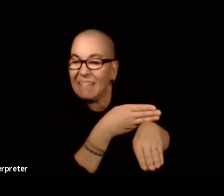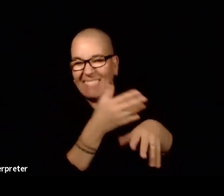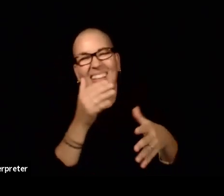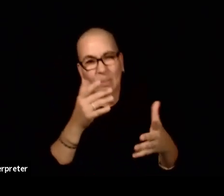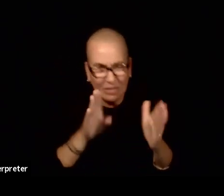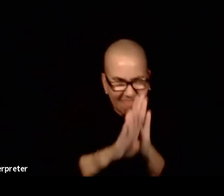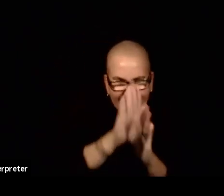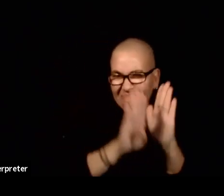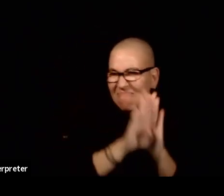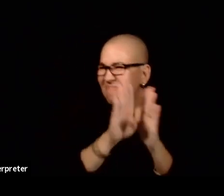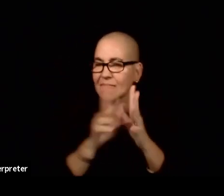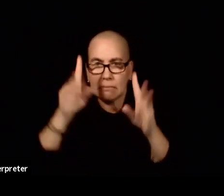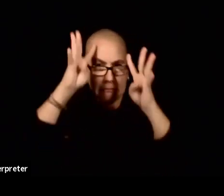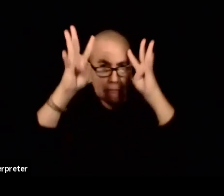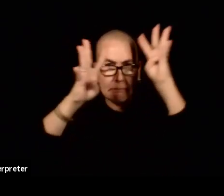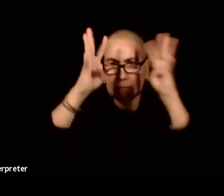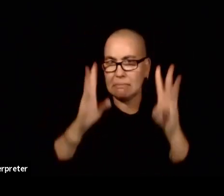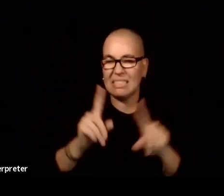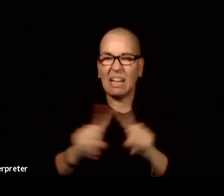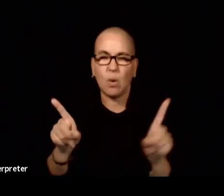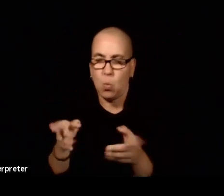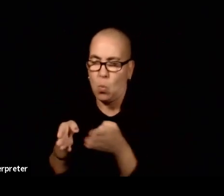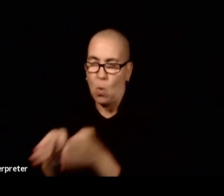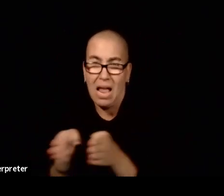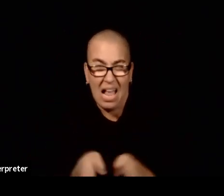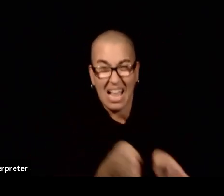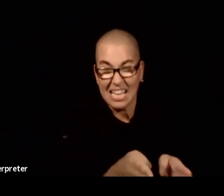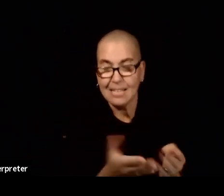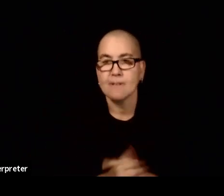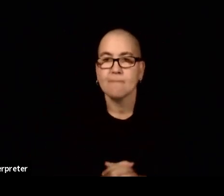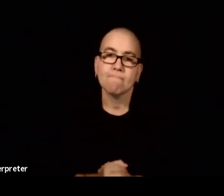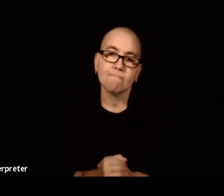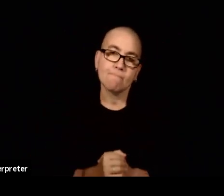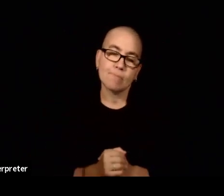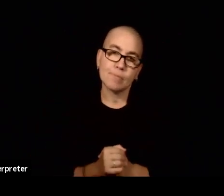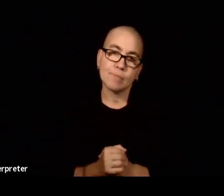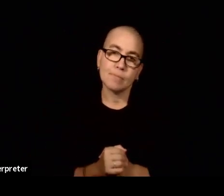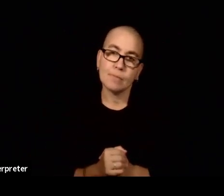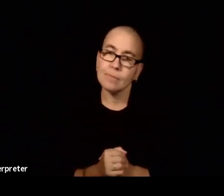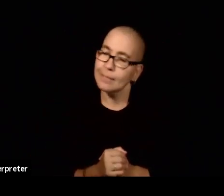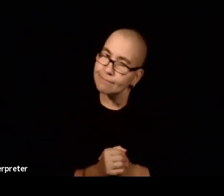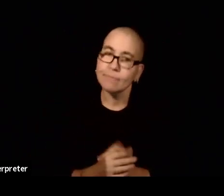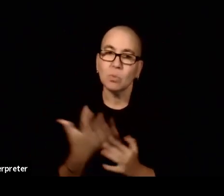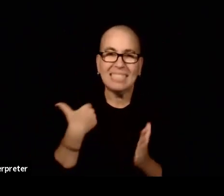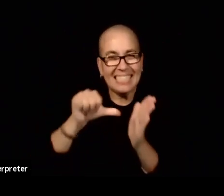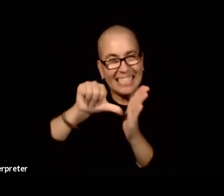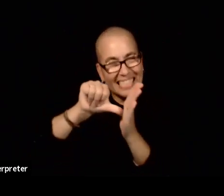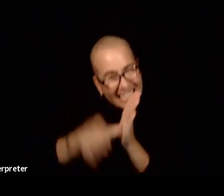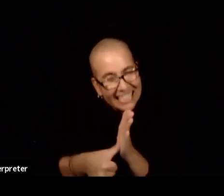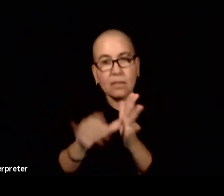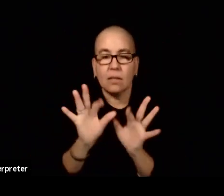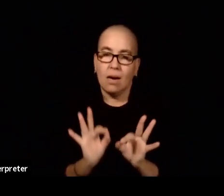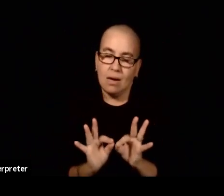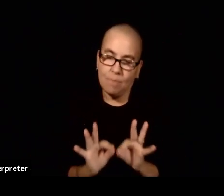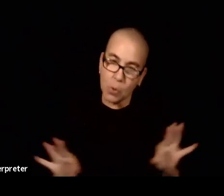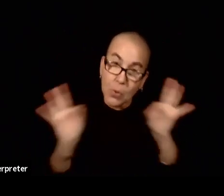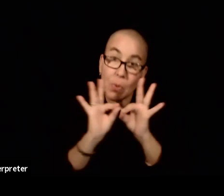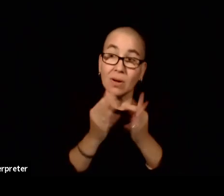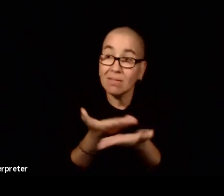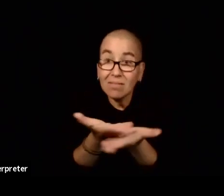grow. And to your point, we just really want to be sure that every Minnesotan that needs a test can get access to a